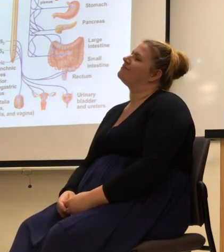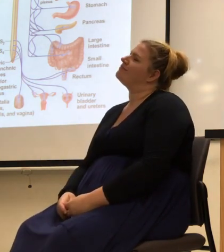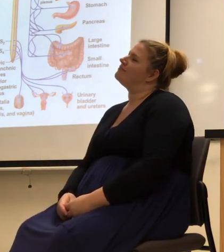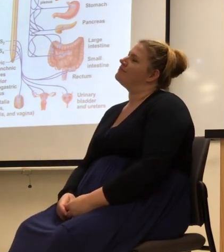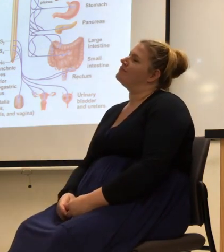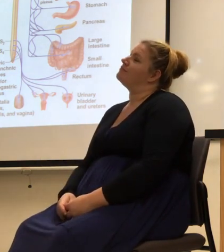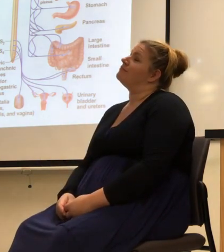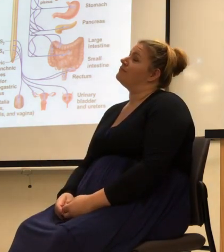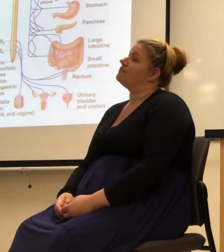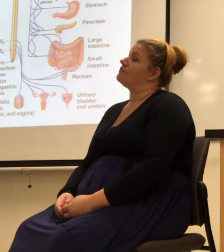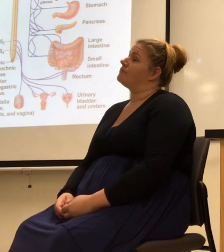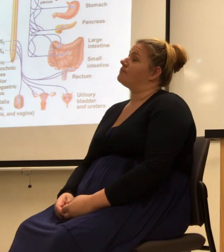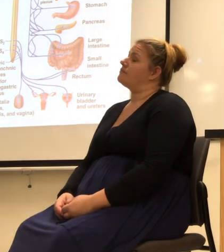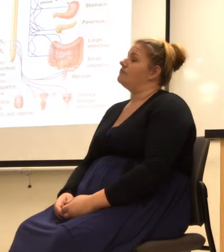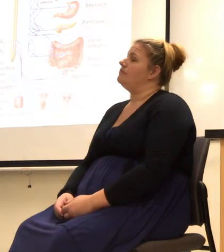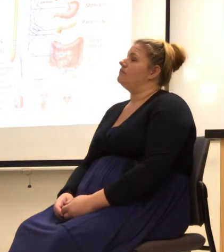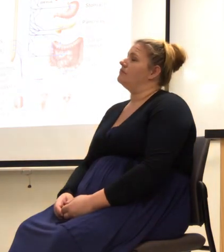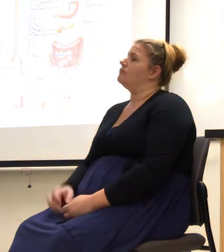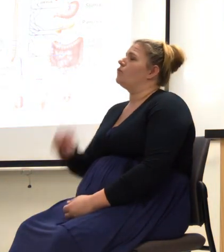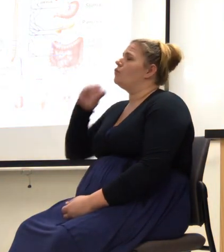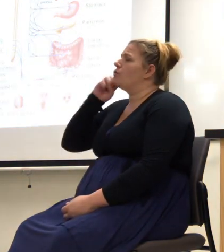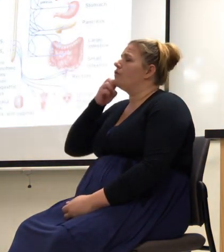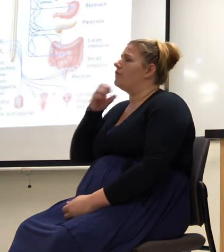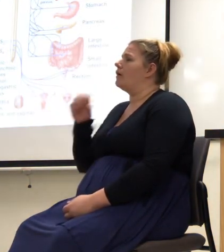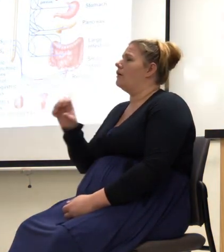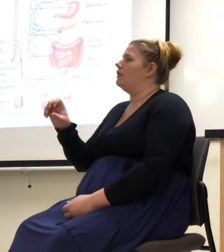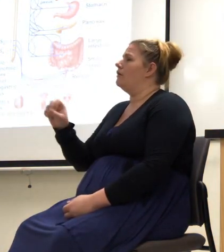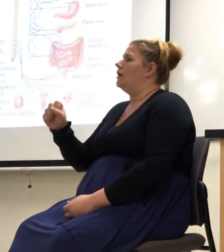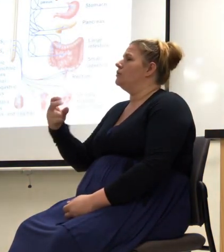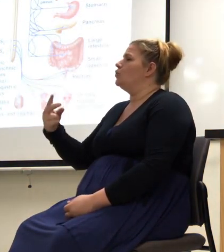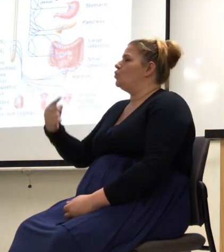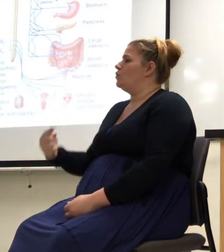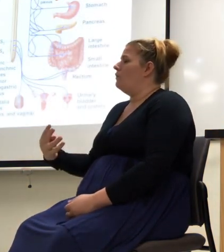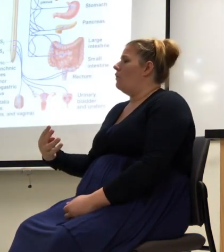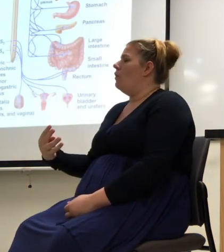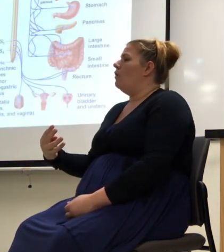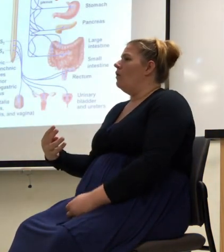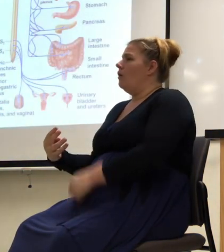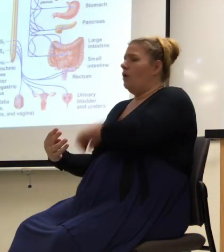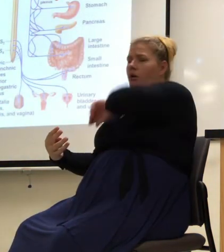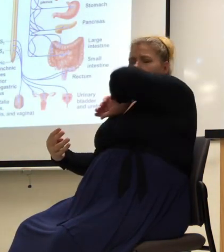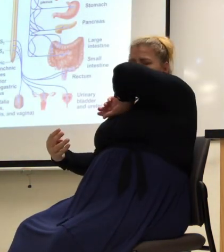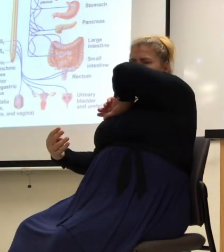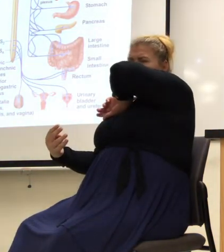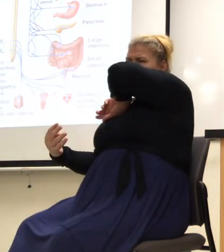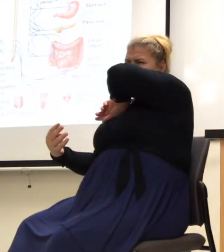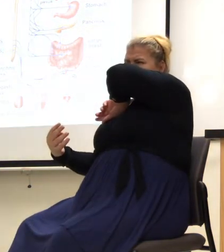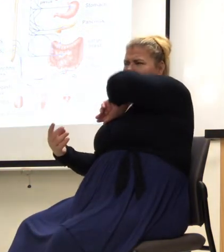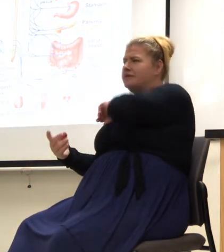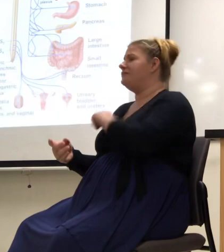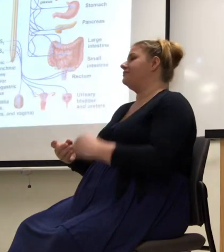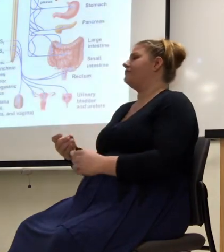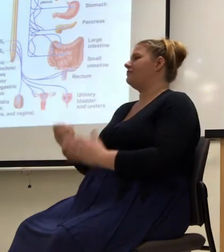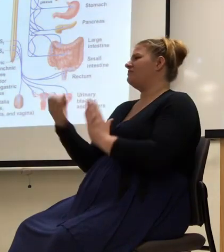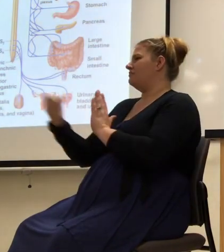For the sacral spinal nerves down there, so I'll just draw a cell down here to illustrate S2 through S4.